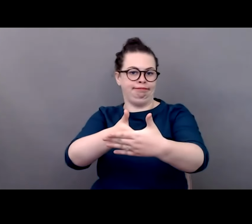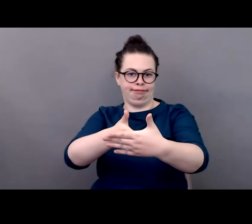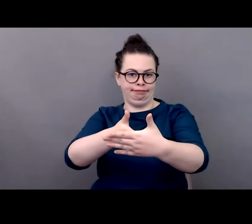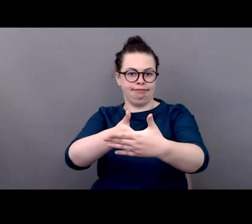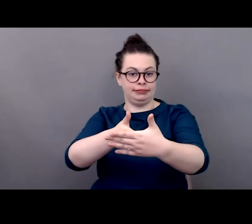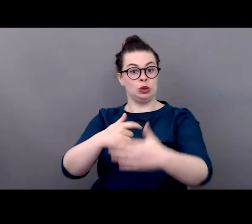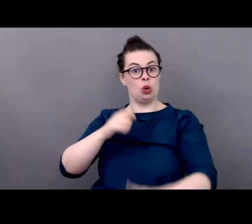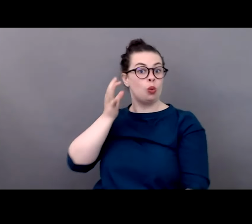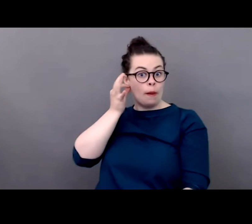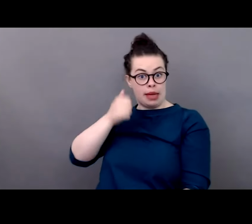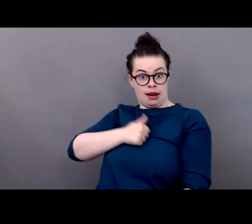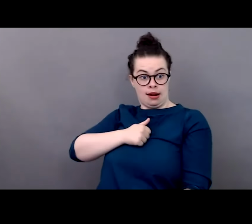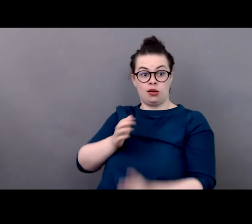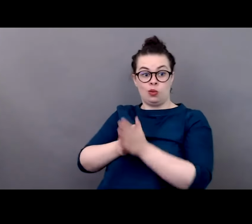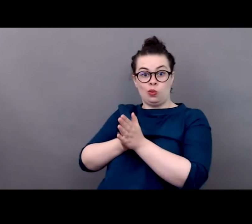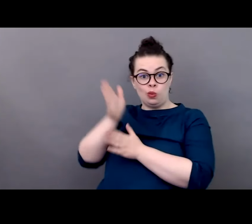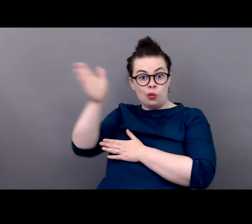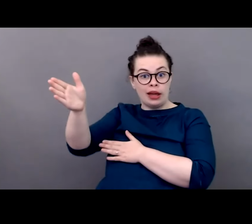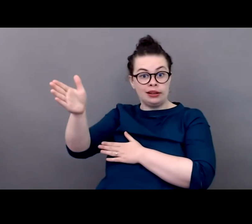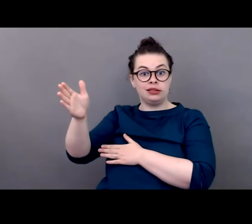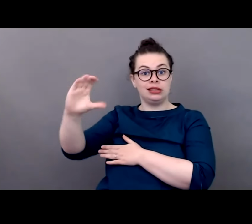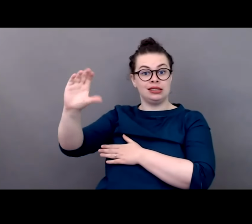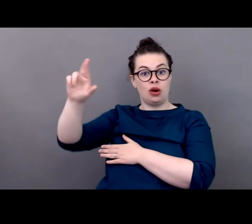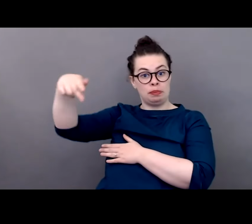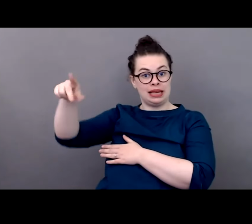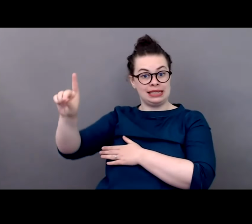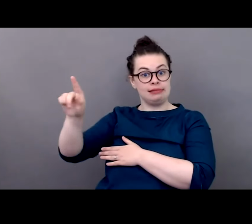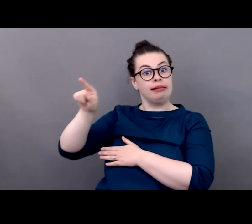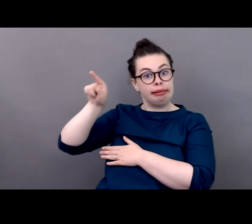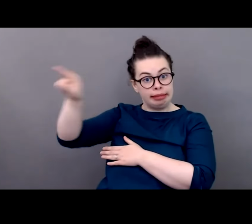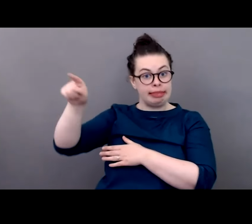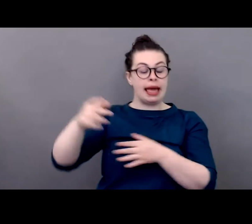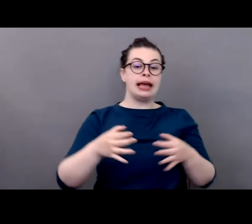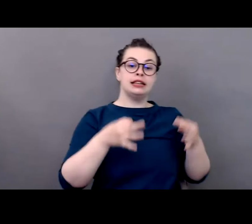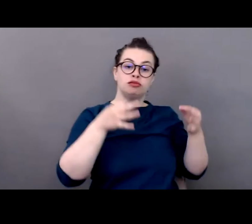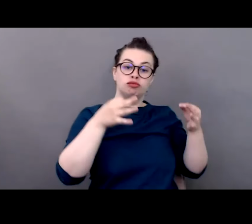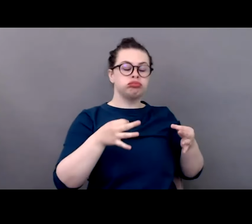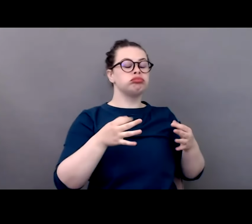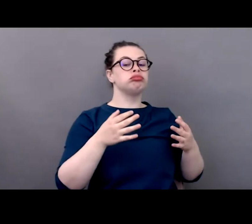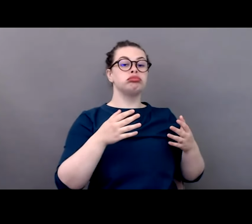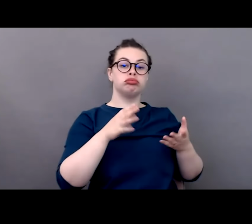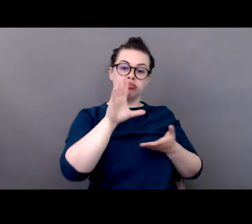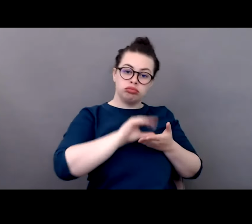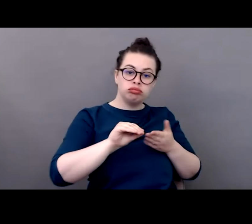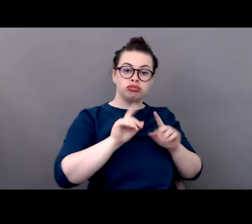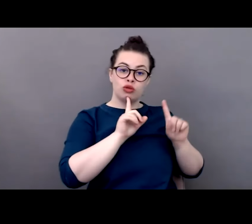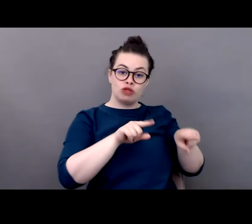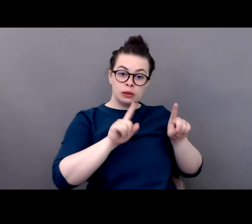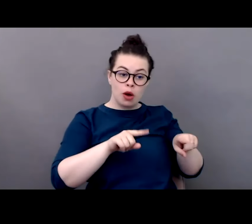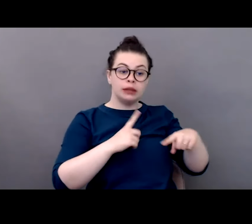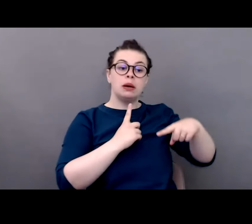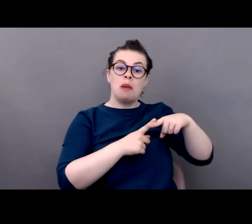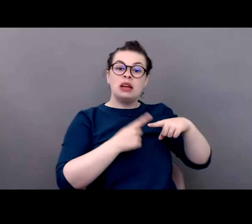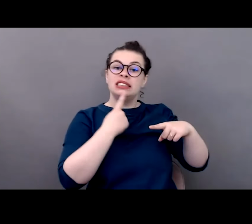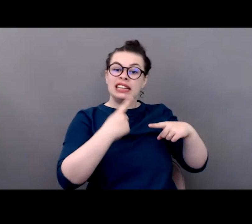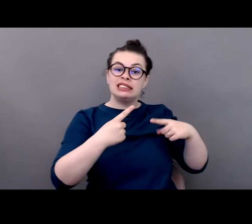case, but in that decision, they made some general comments, and everything they say can be generalized